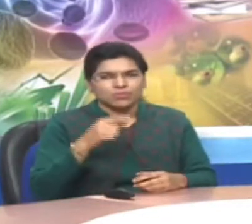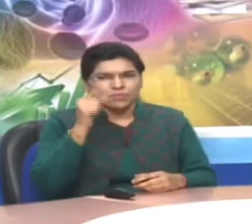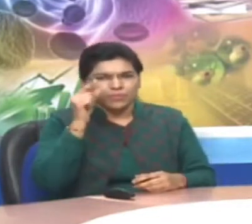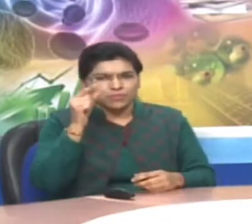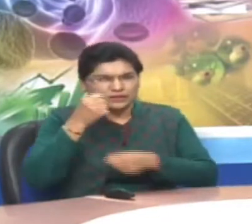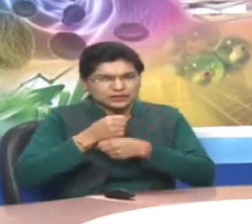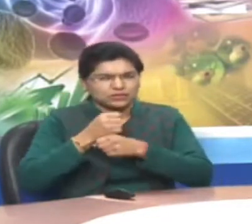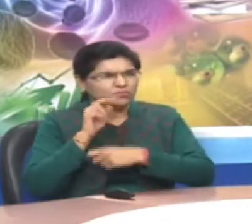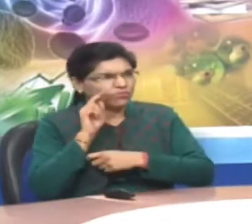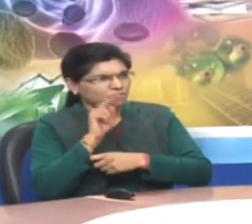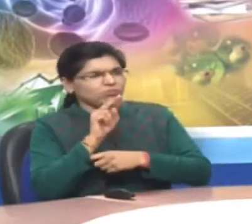I don't